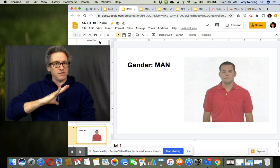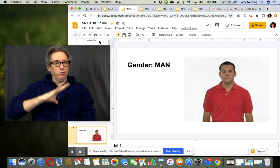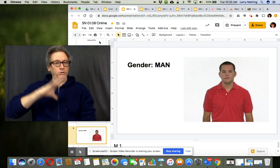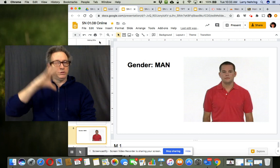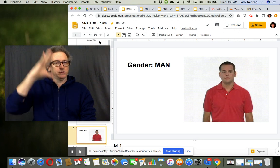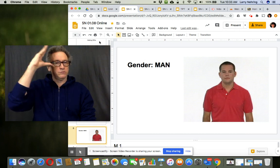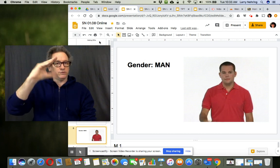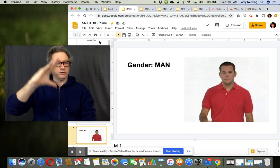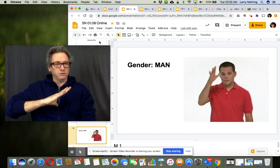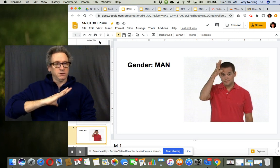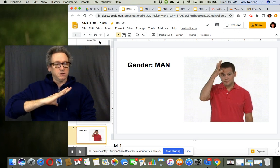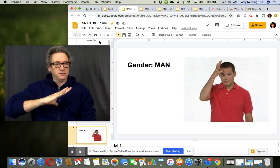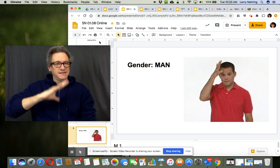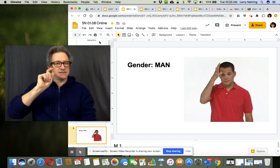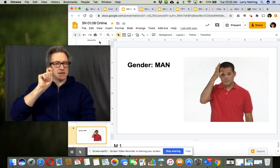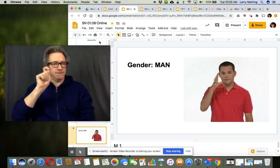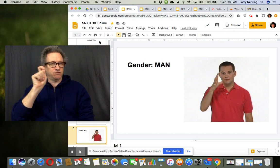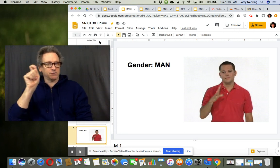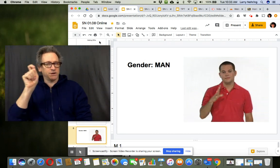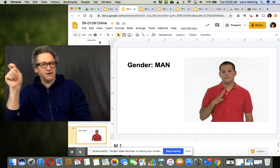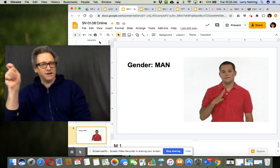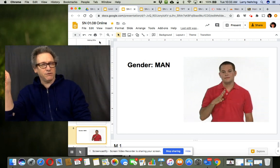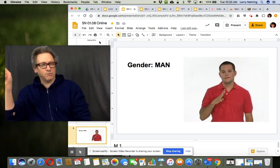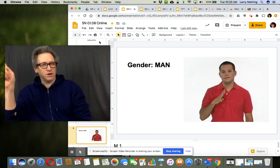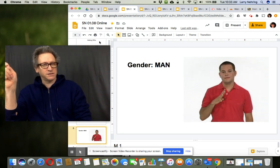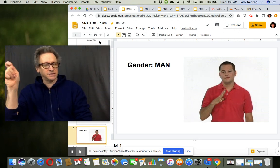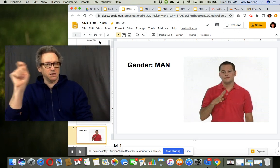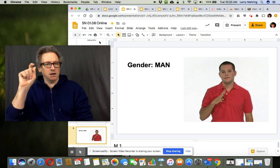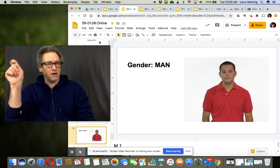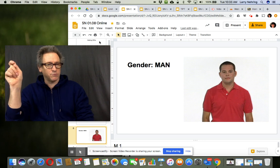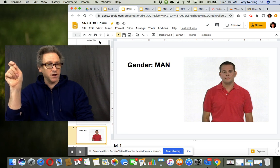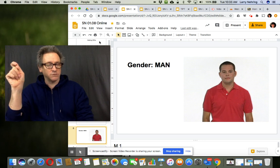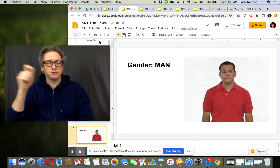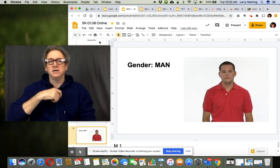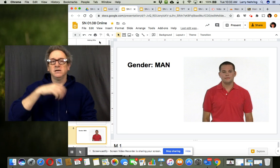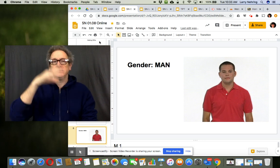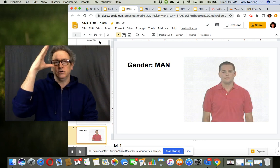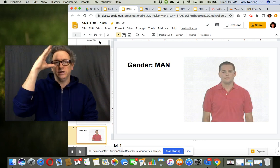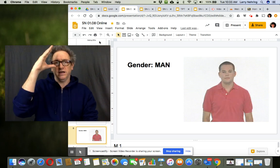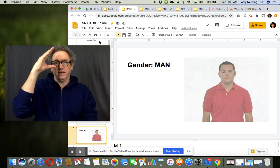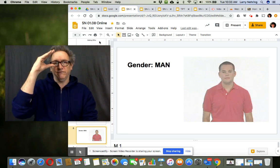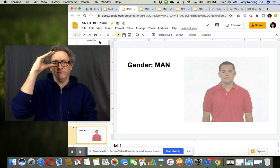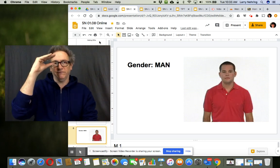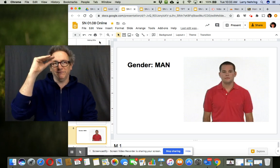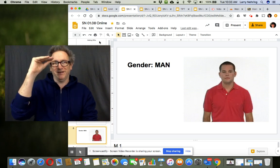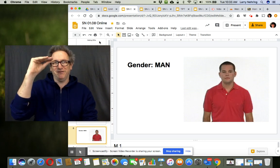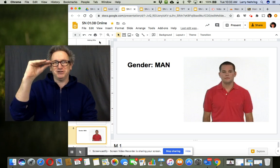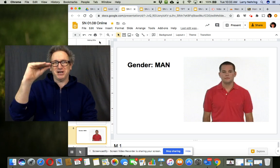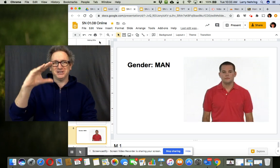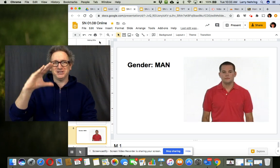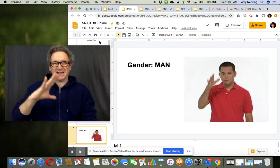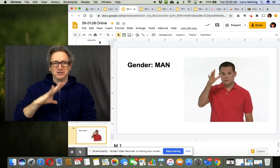rather older version. Signs kind of drift in how they're pronounced. So if